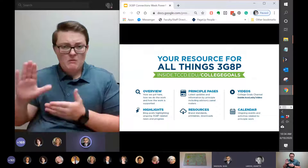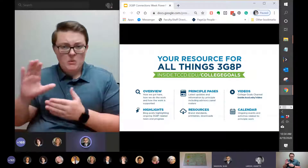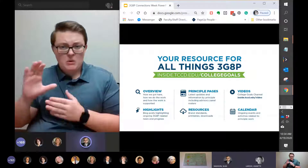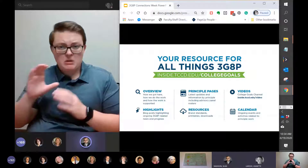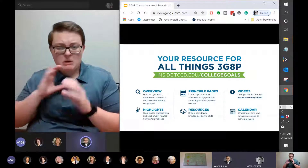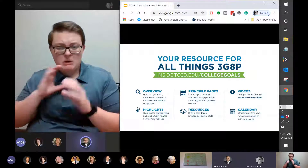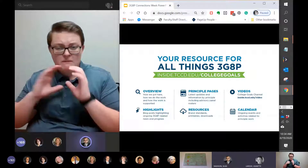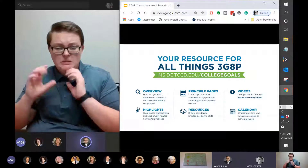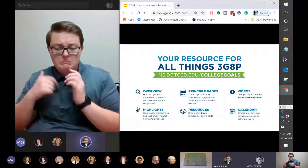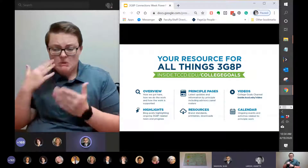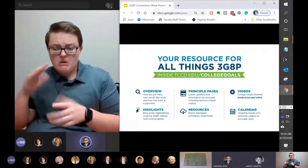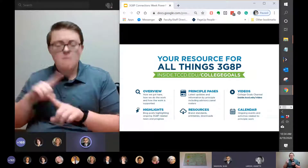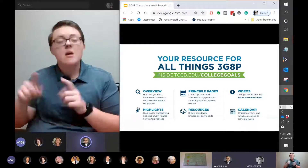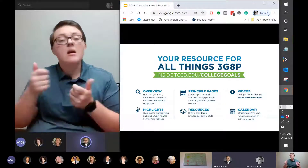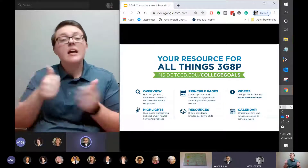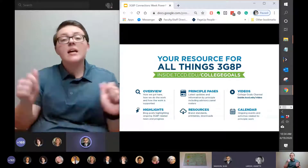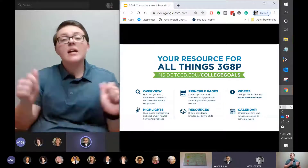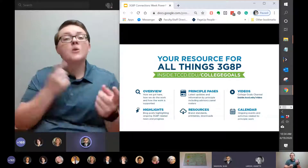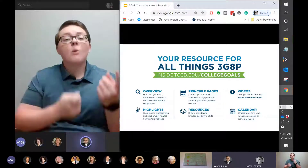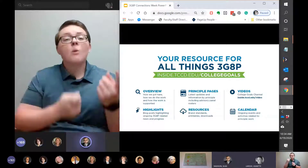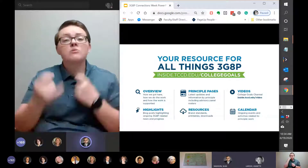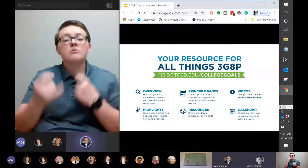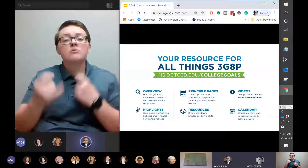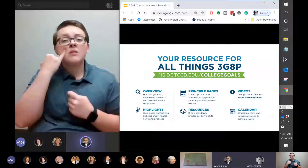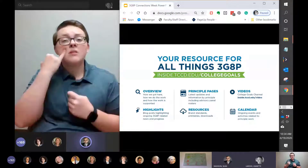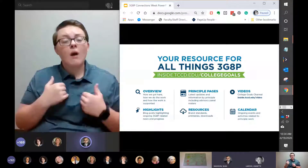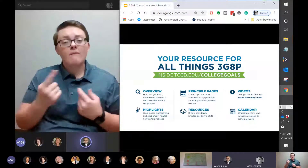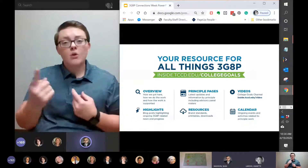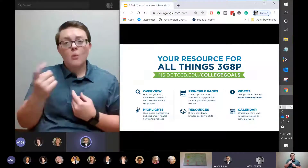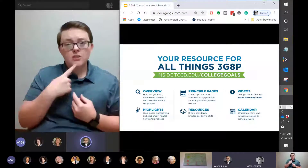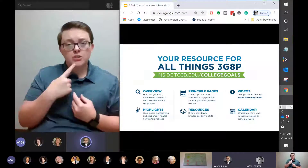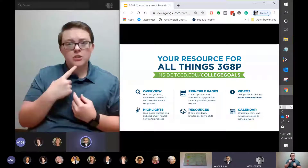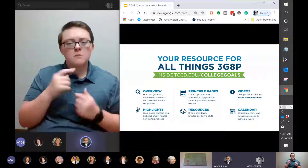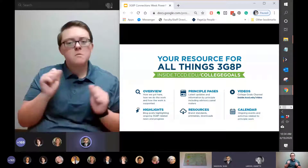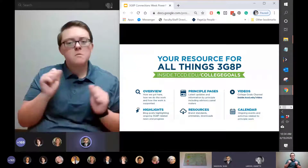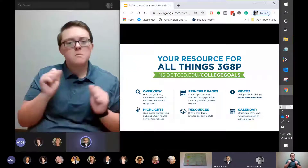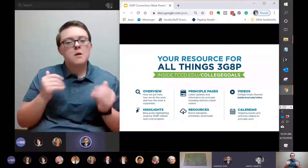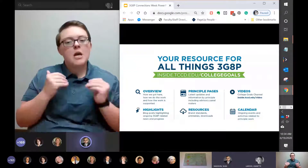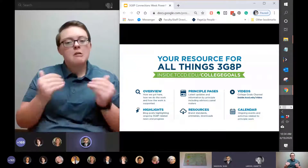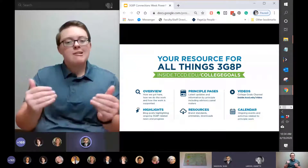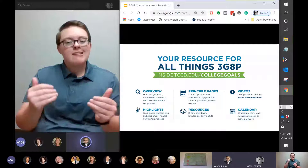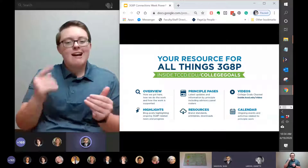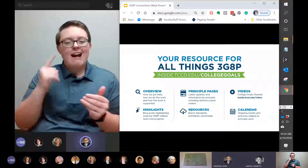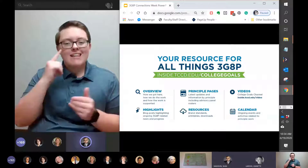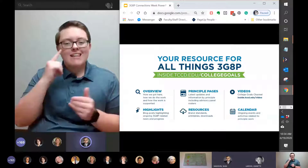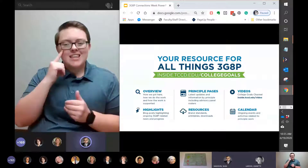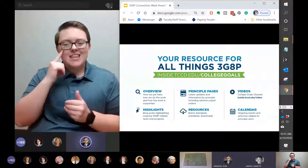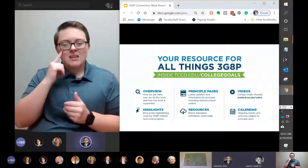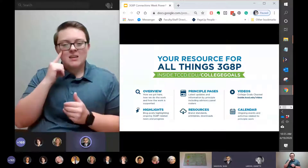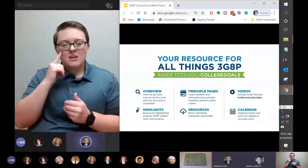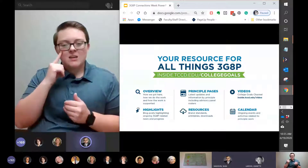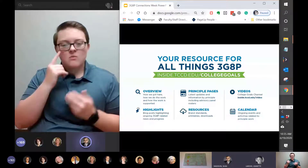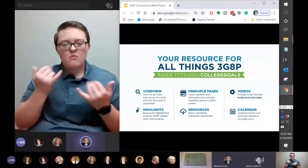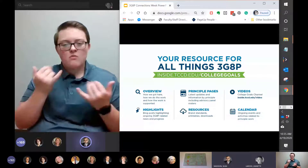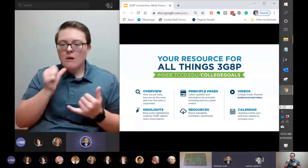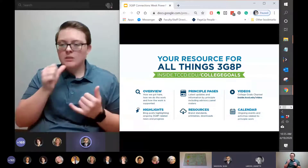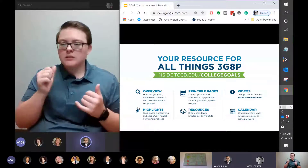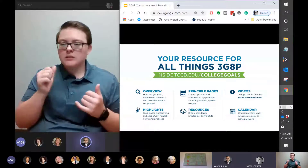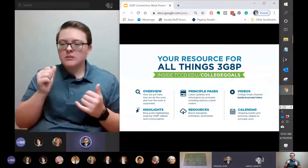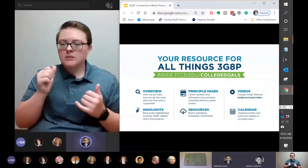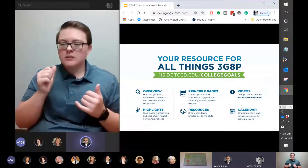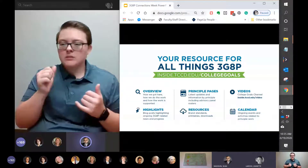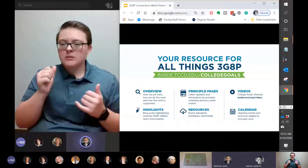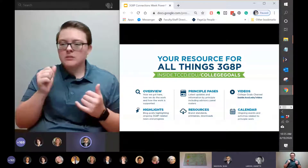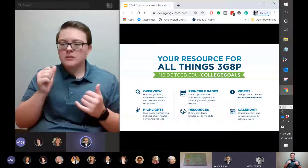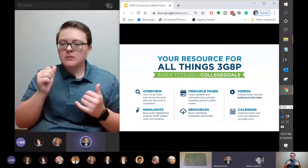Any questions? If you have a question, you're certainly more, I think we're not in the live event. We're actually on the